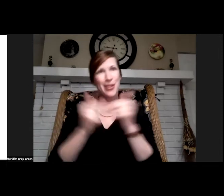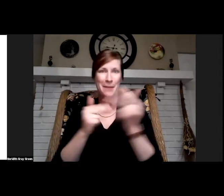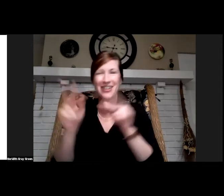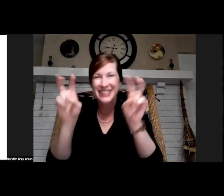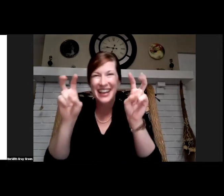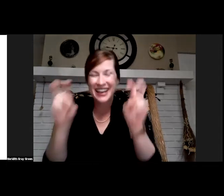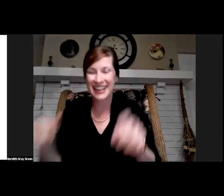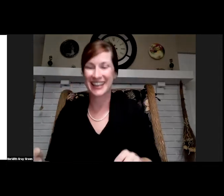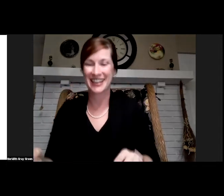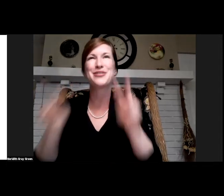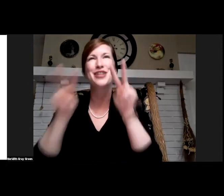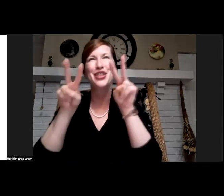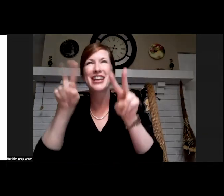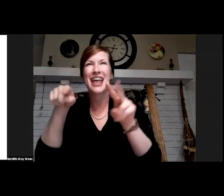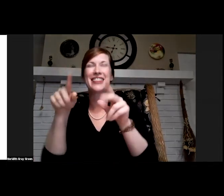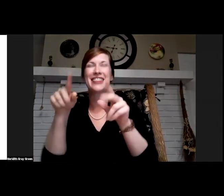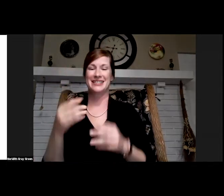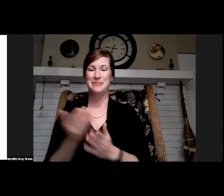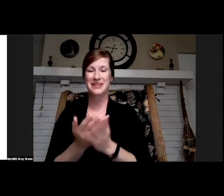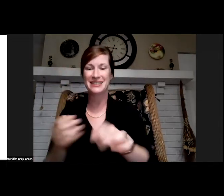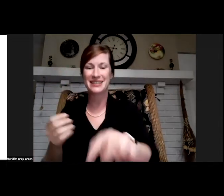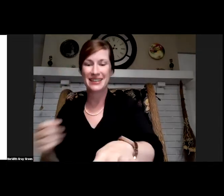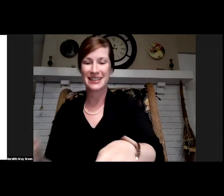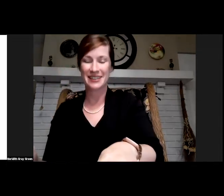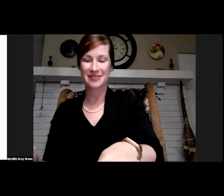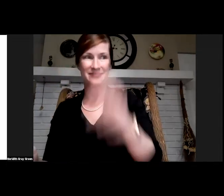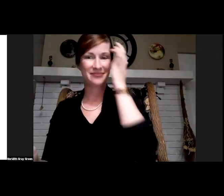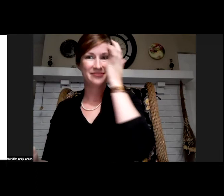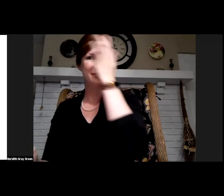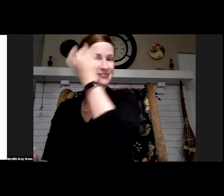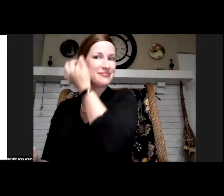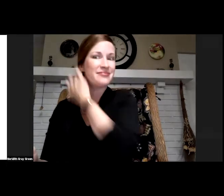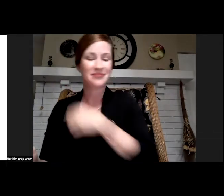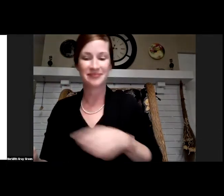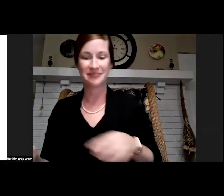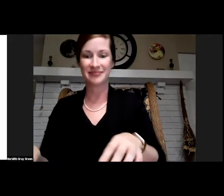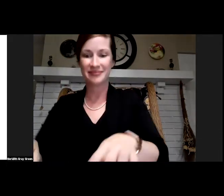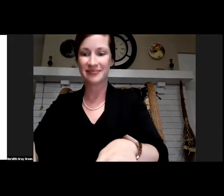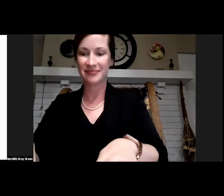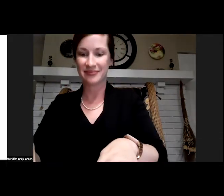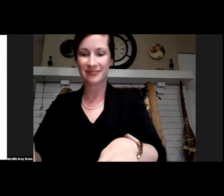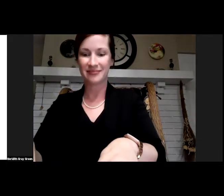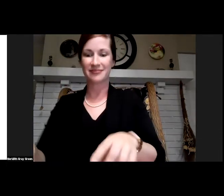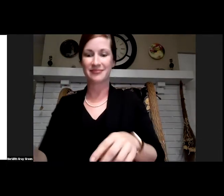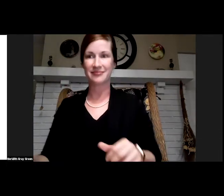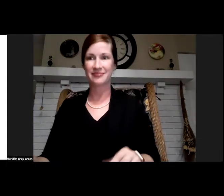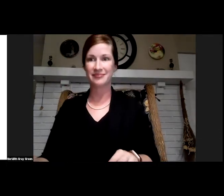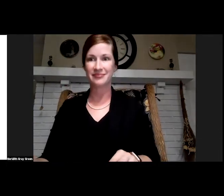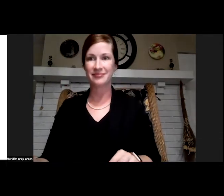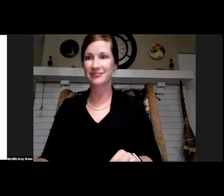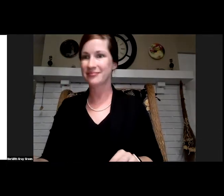I also wanted to let you know I was already in the building and I looked at this during break.